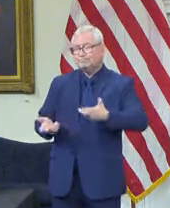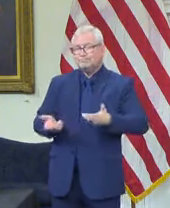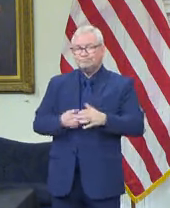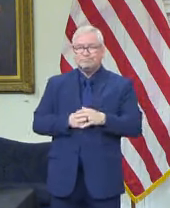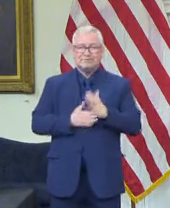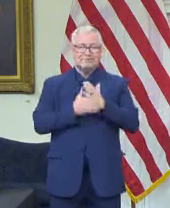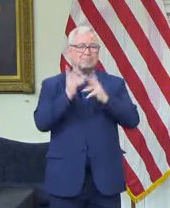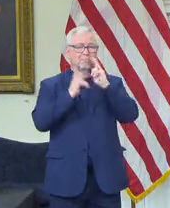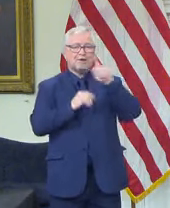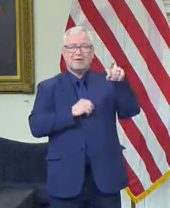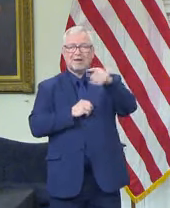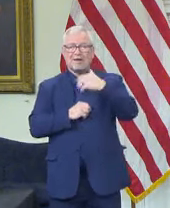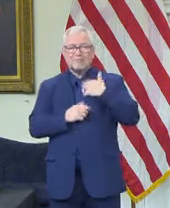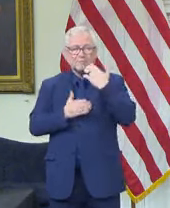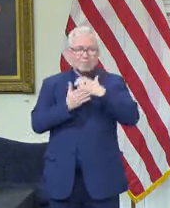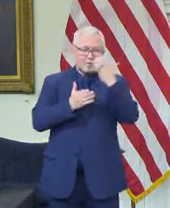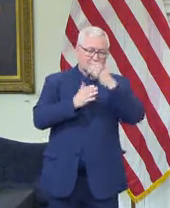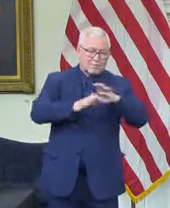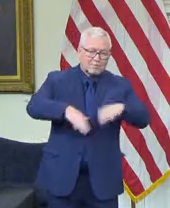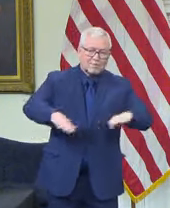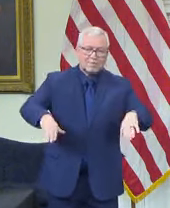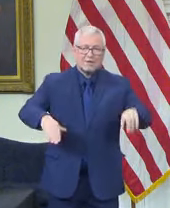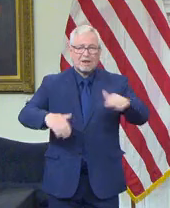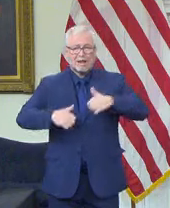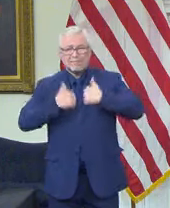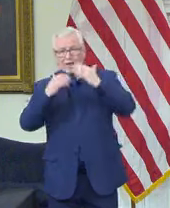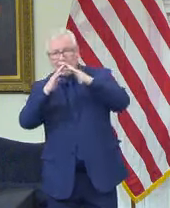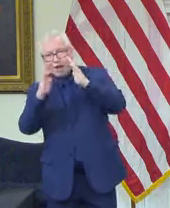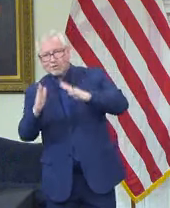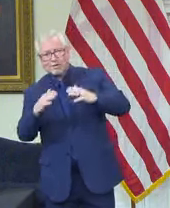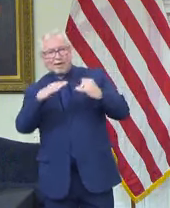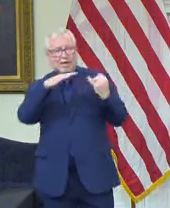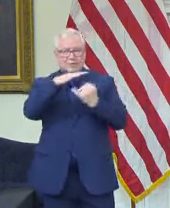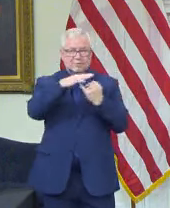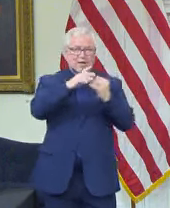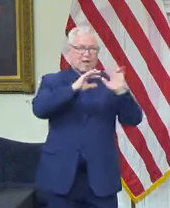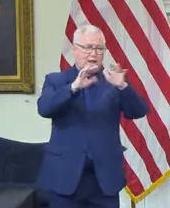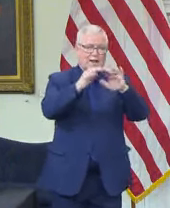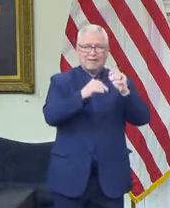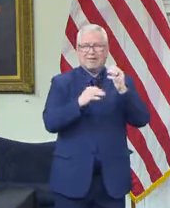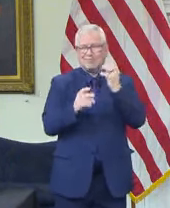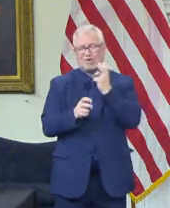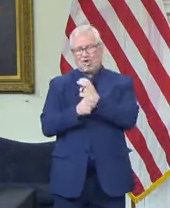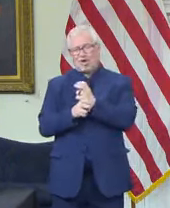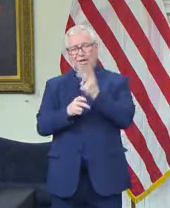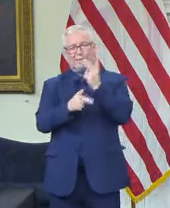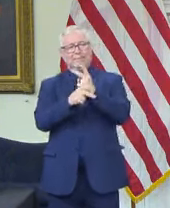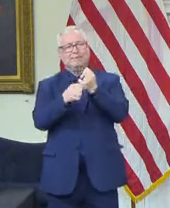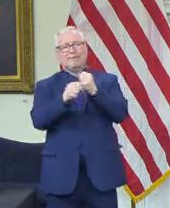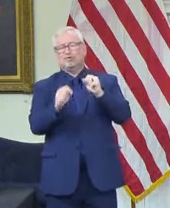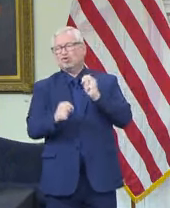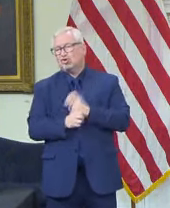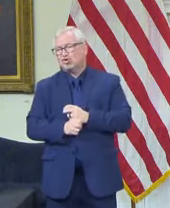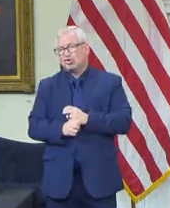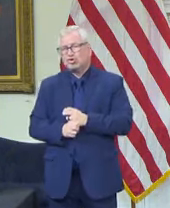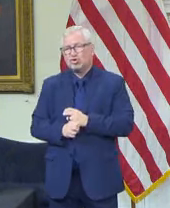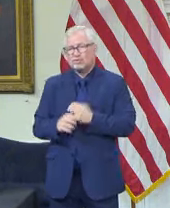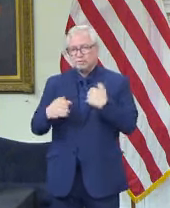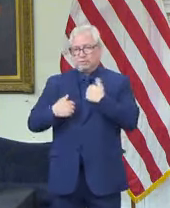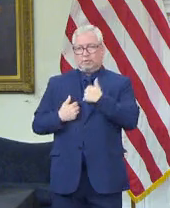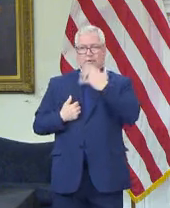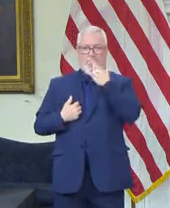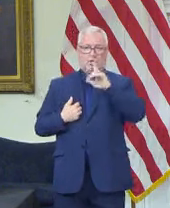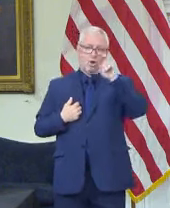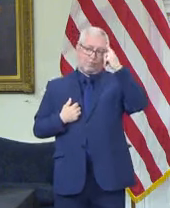other people. They're living in a house, and trying to isolate and keep everybody safe is really hard. On the one hand, we're lucky because the governor's mansion is a